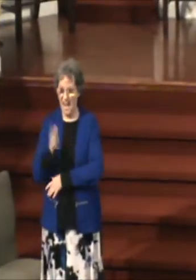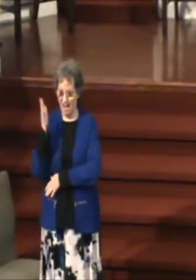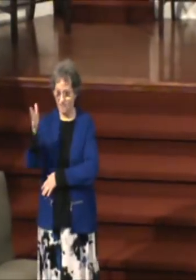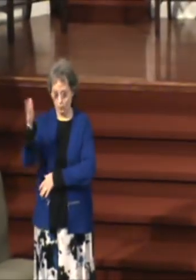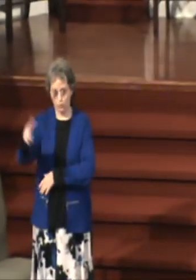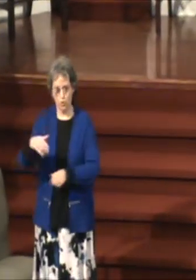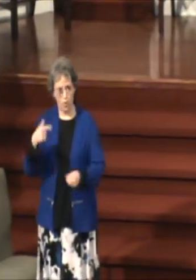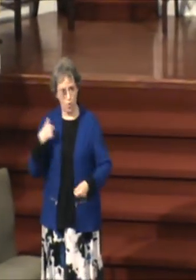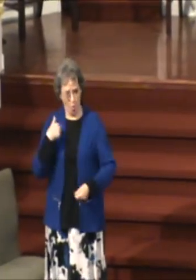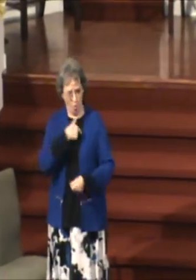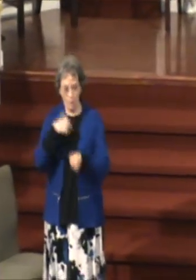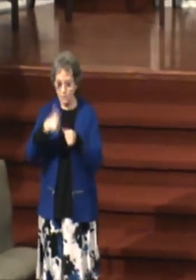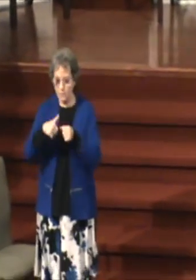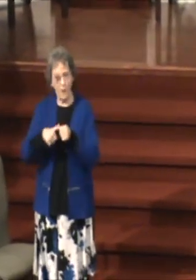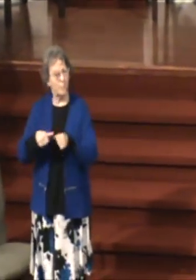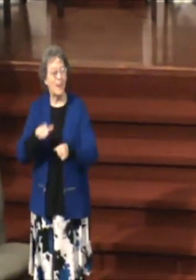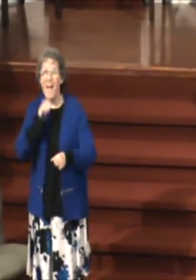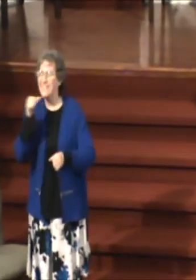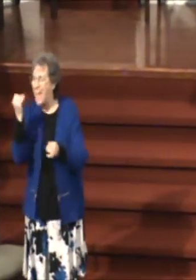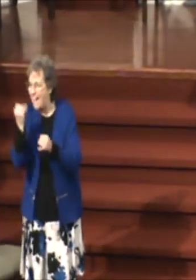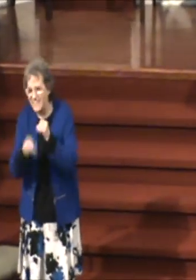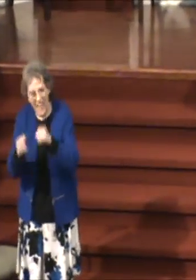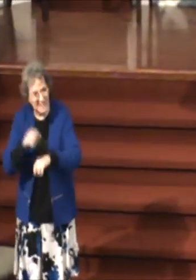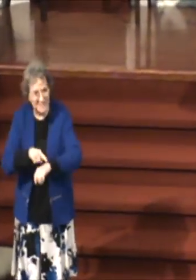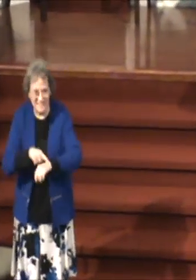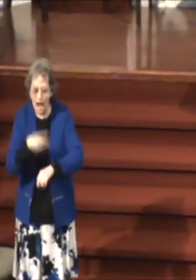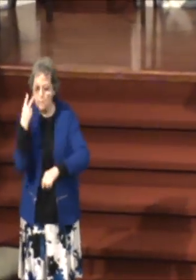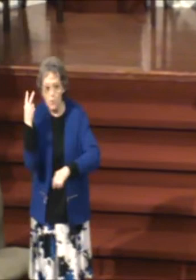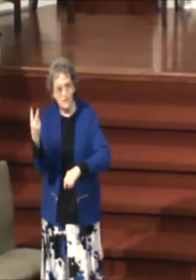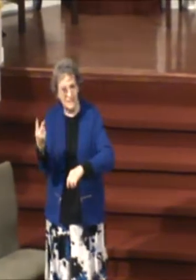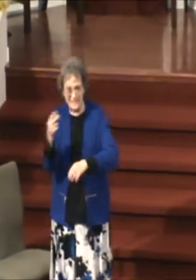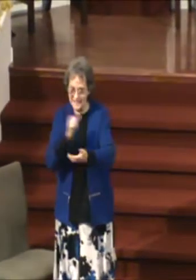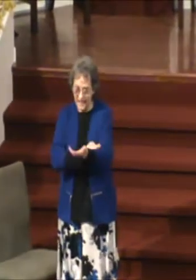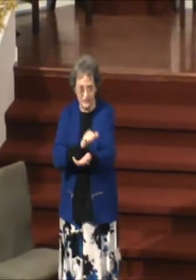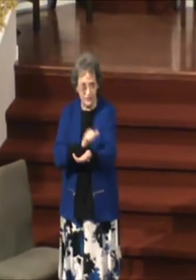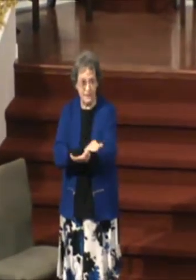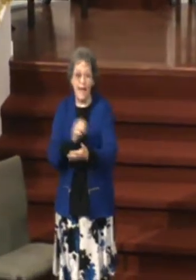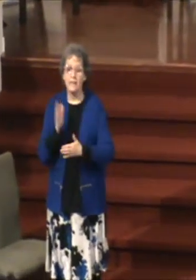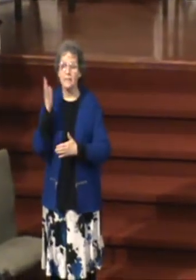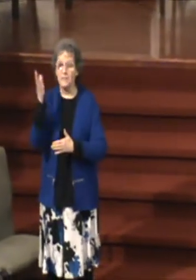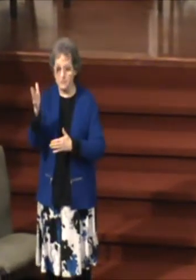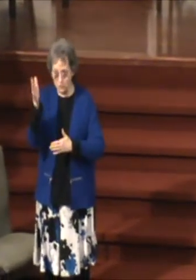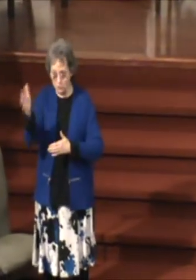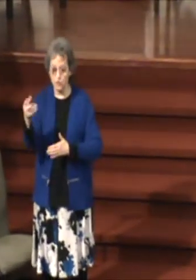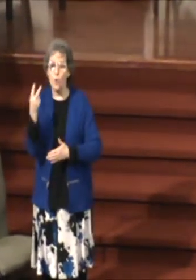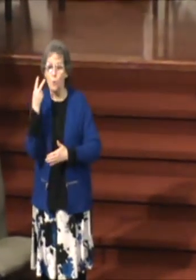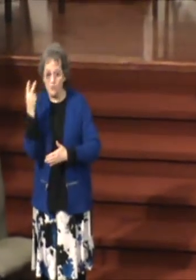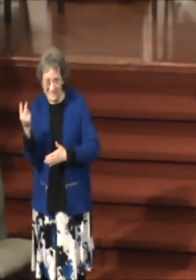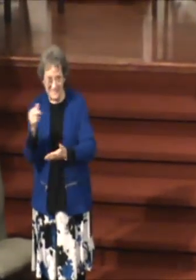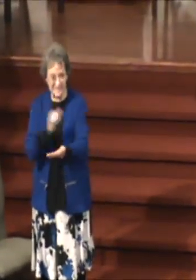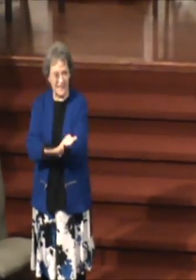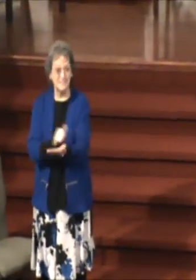that this is not the last time we'll see Antionette. There will be another day we'll see her again in heaven.